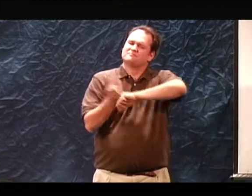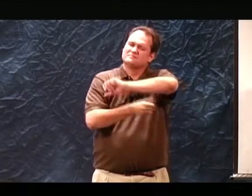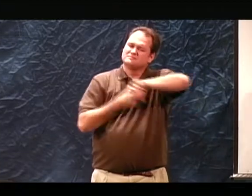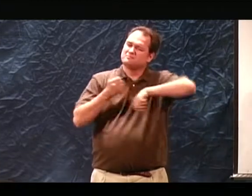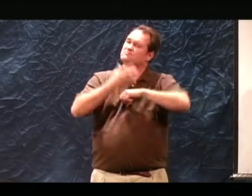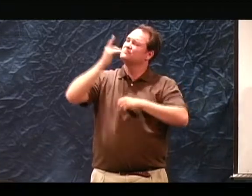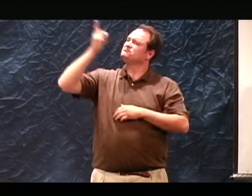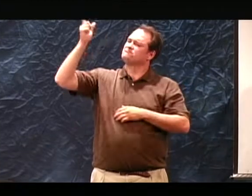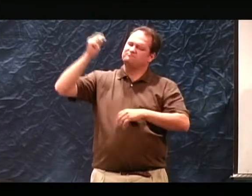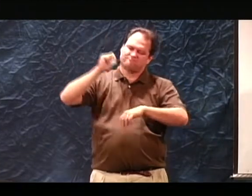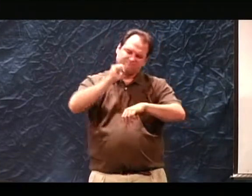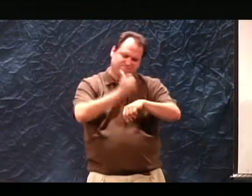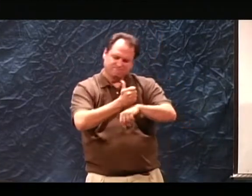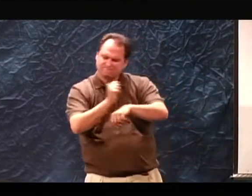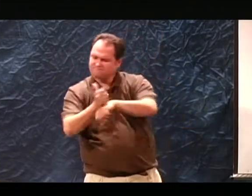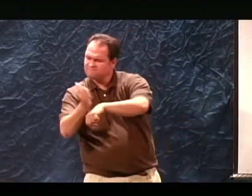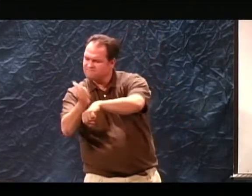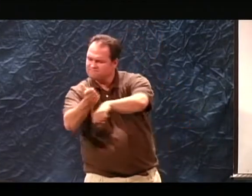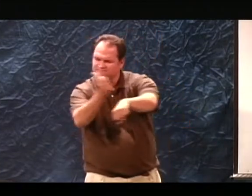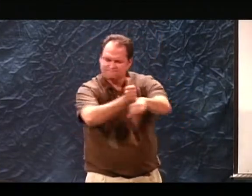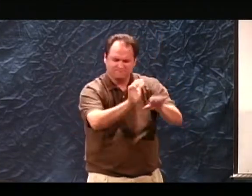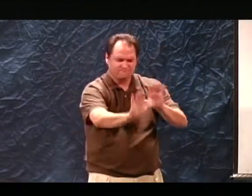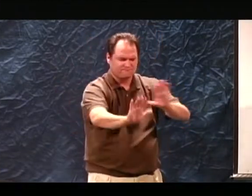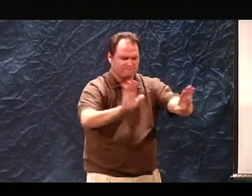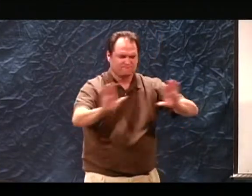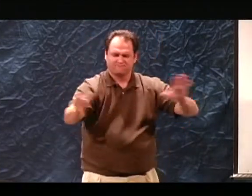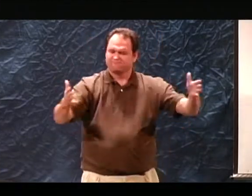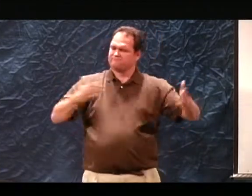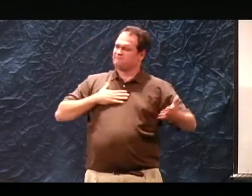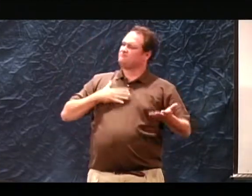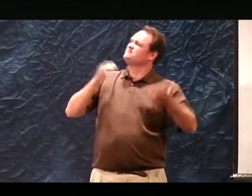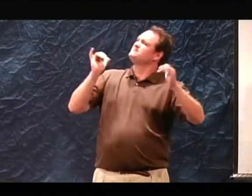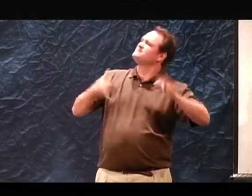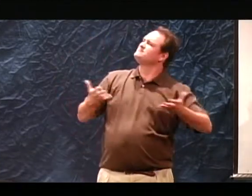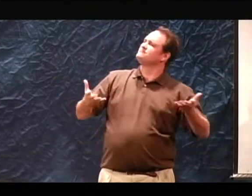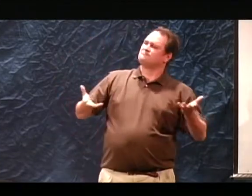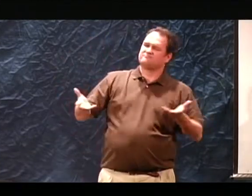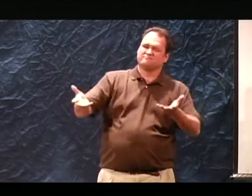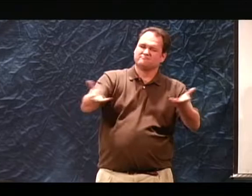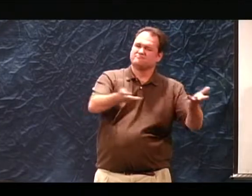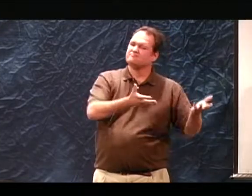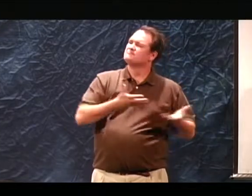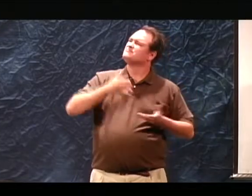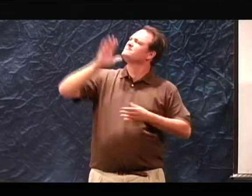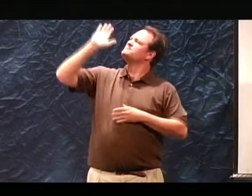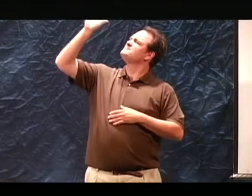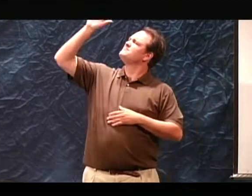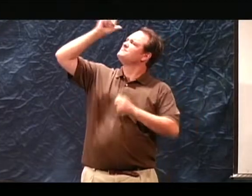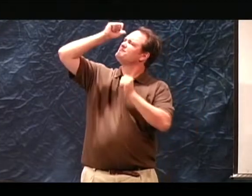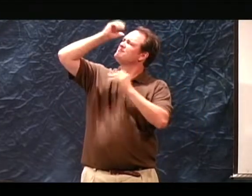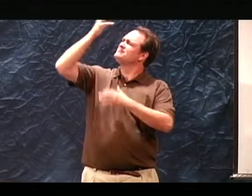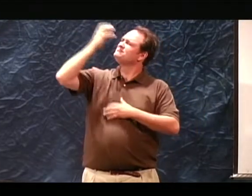honor and obey and encourage one another we might establish each other in christ